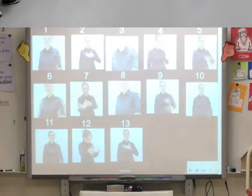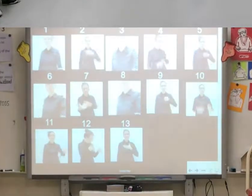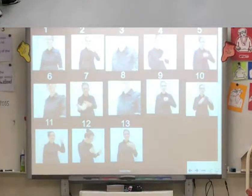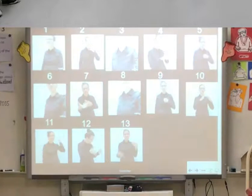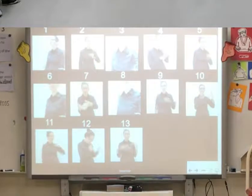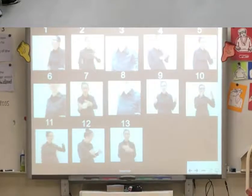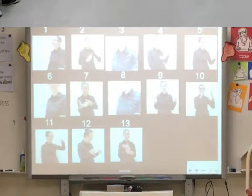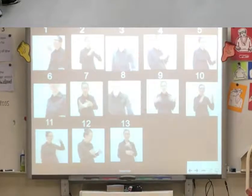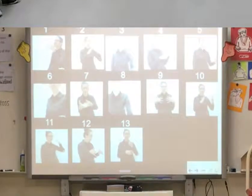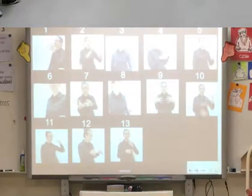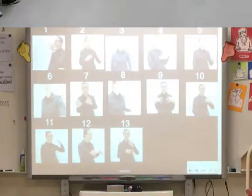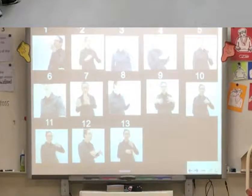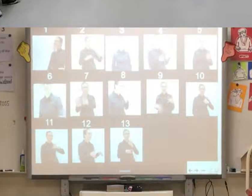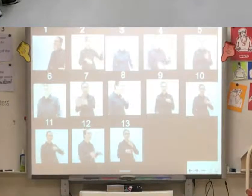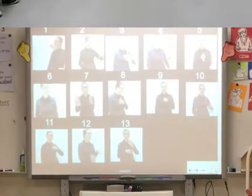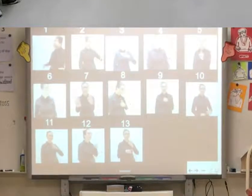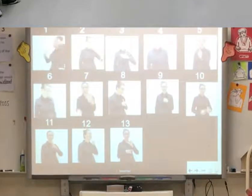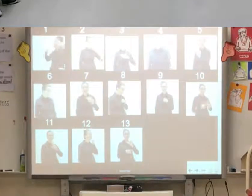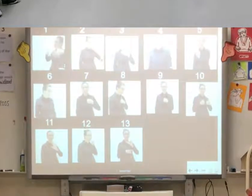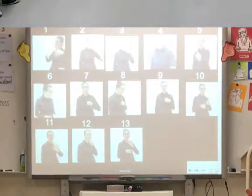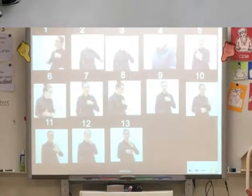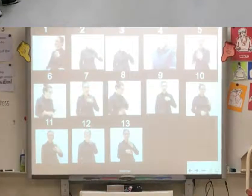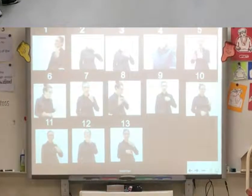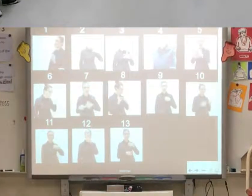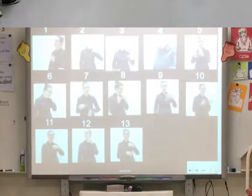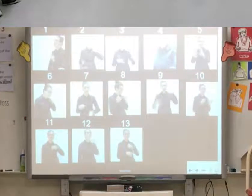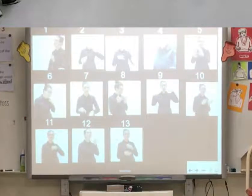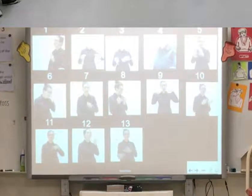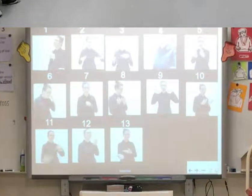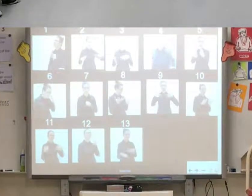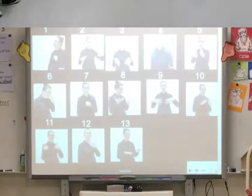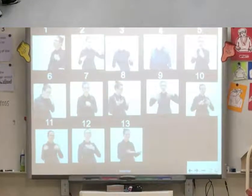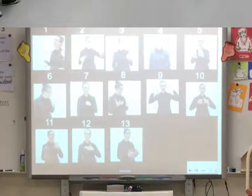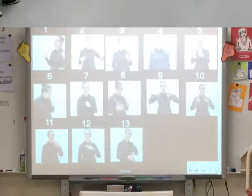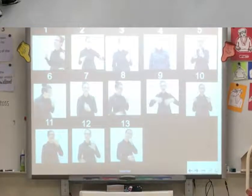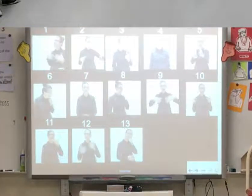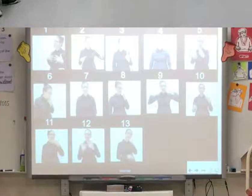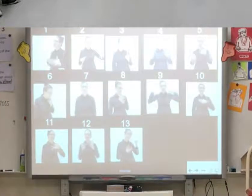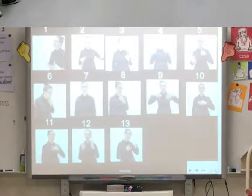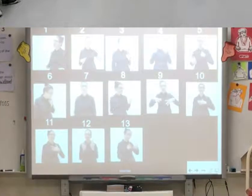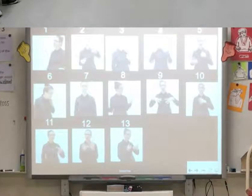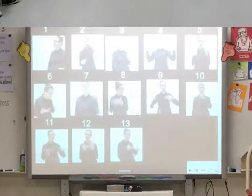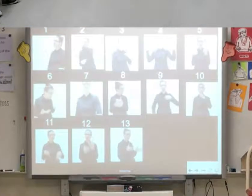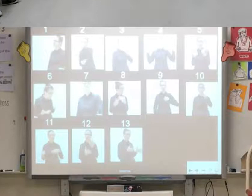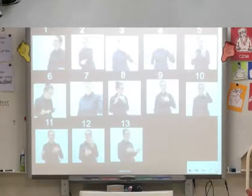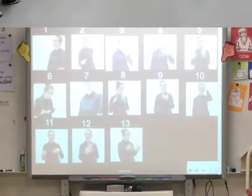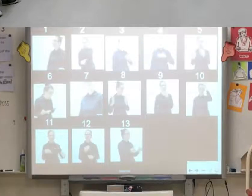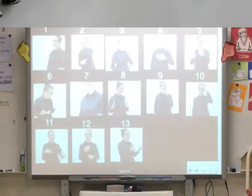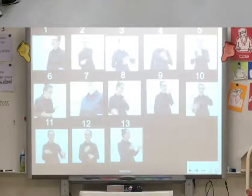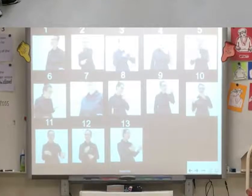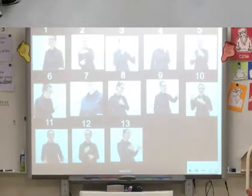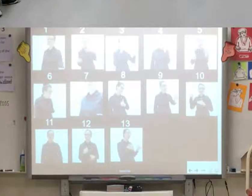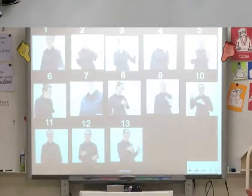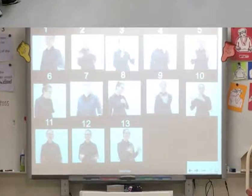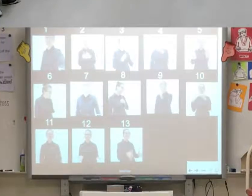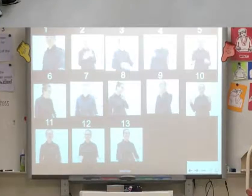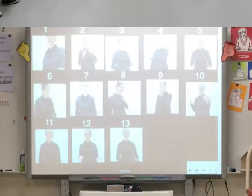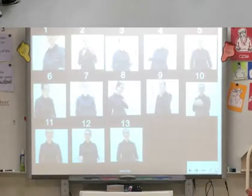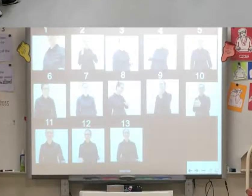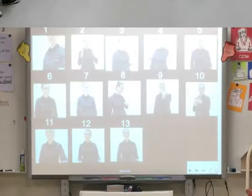Yeah. Someone told them. What about 10? Someone told them. She said number 10. Go move. Yeah, go. Not